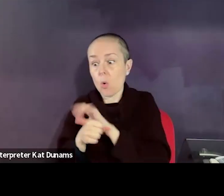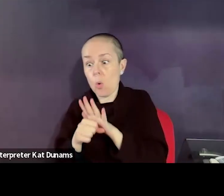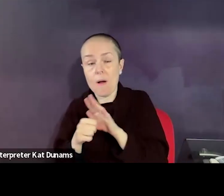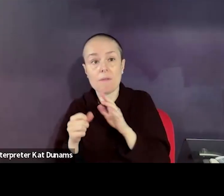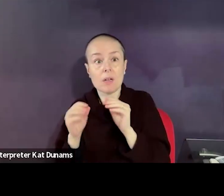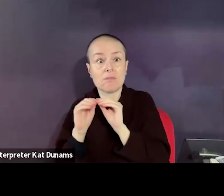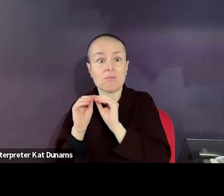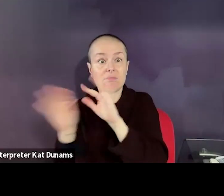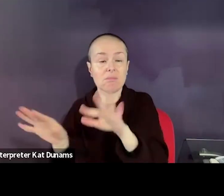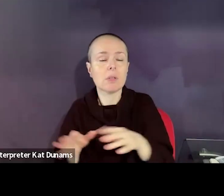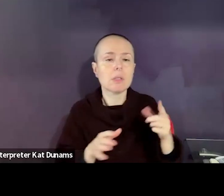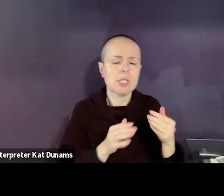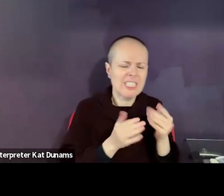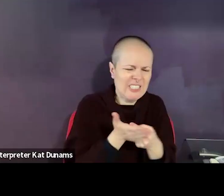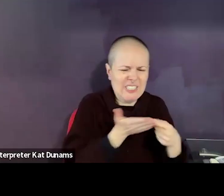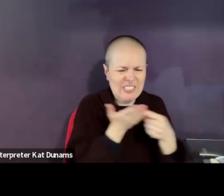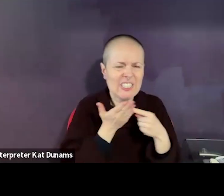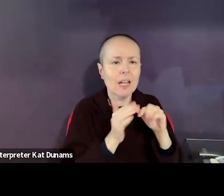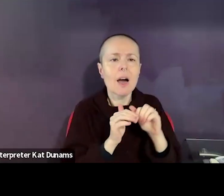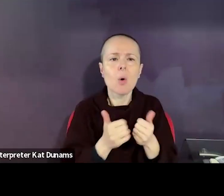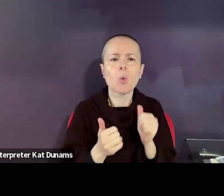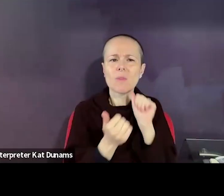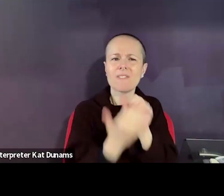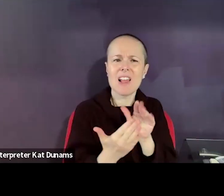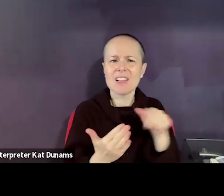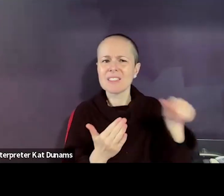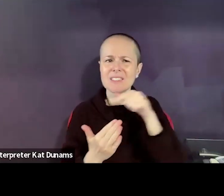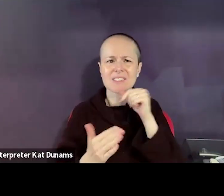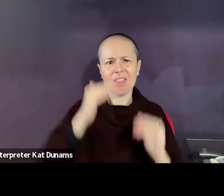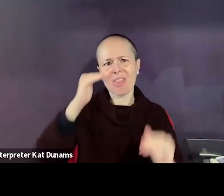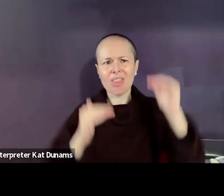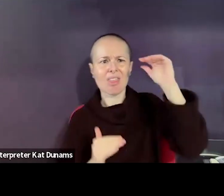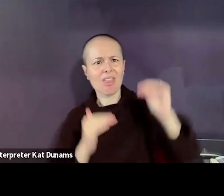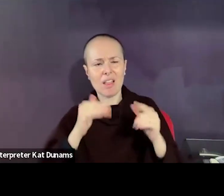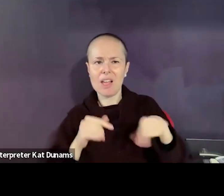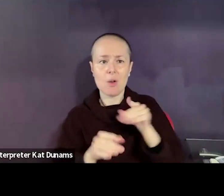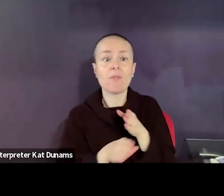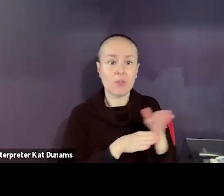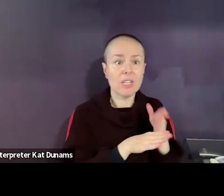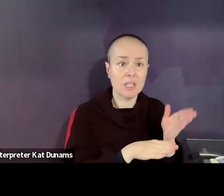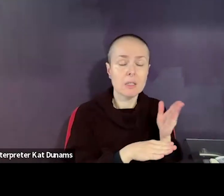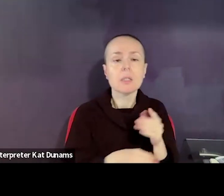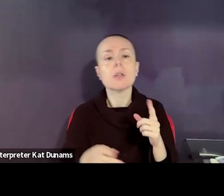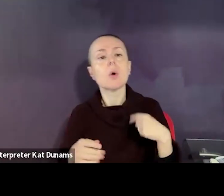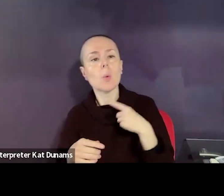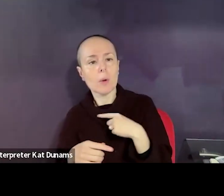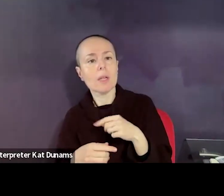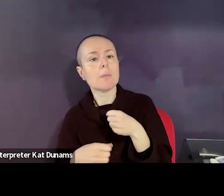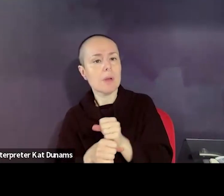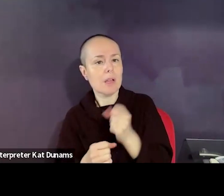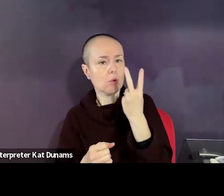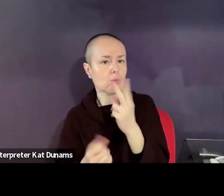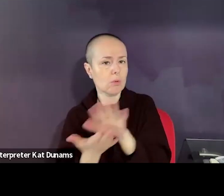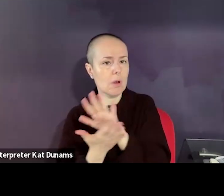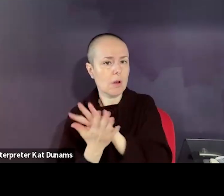that inequities that became really apparent in the field. And we co-authored 2 documents that were drafted